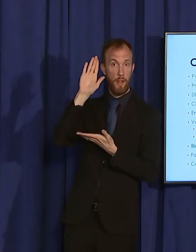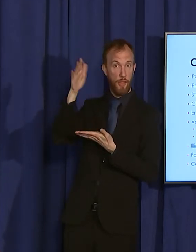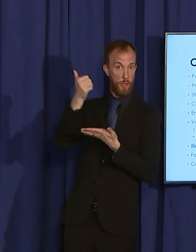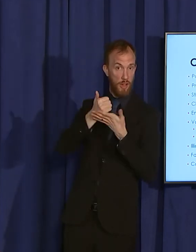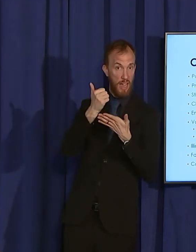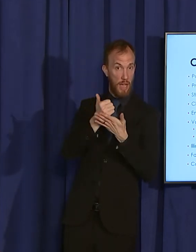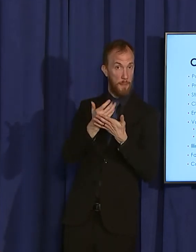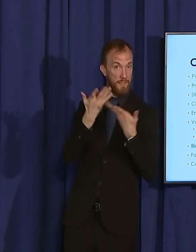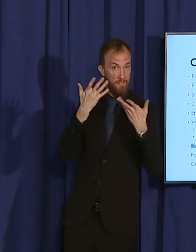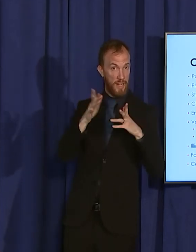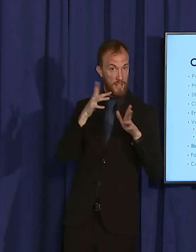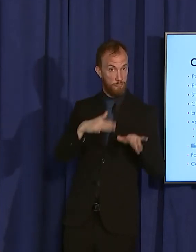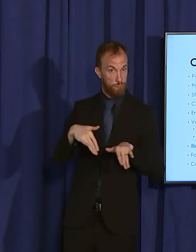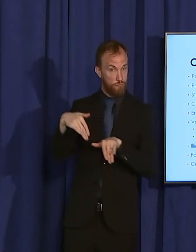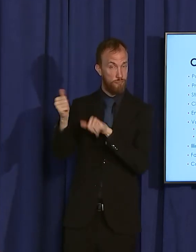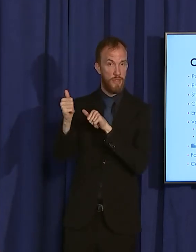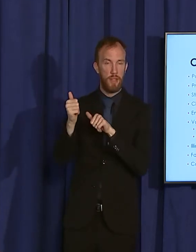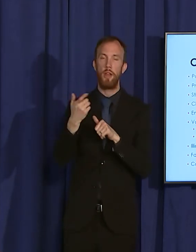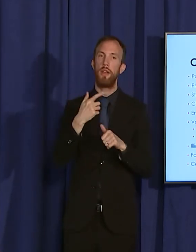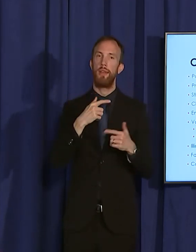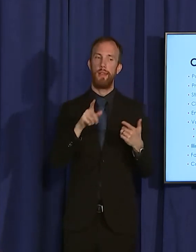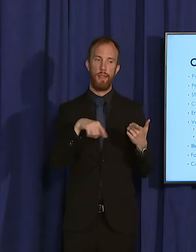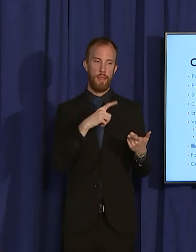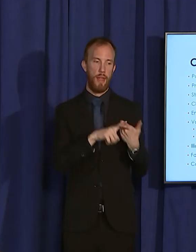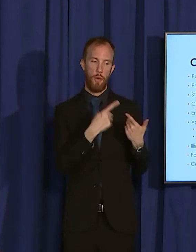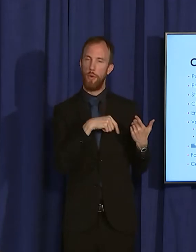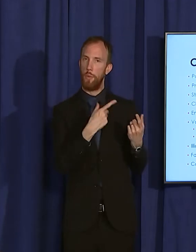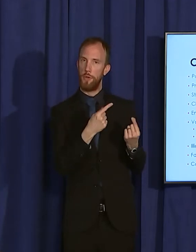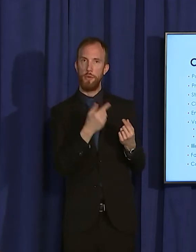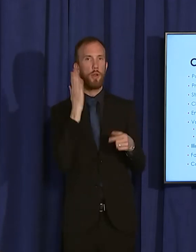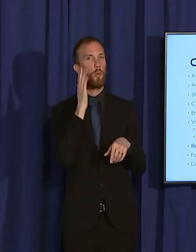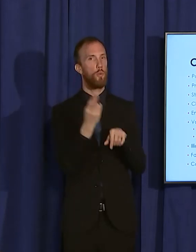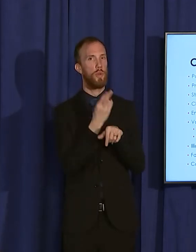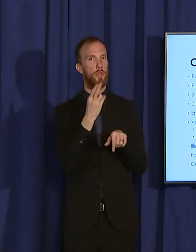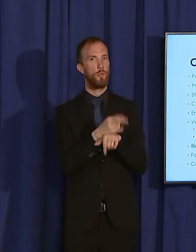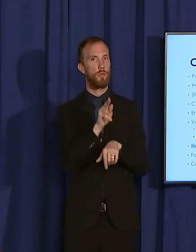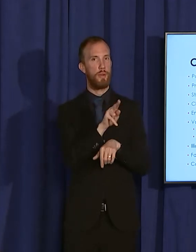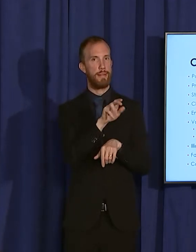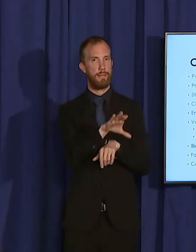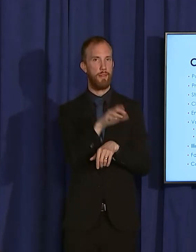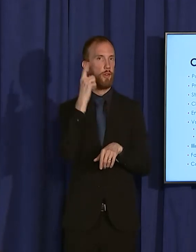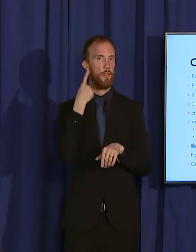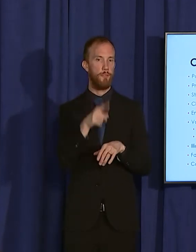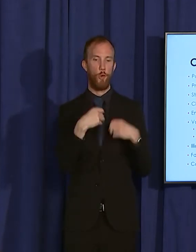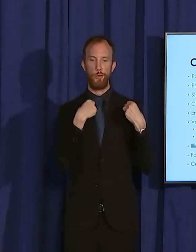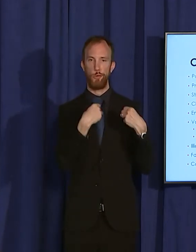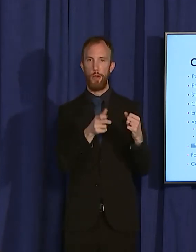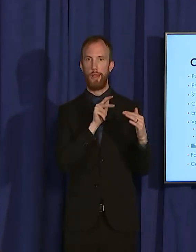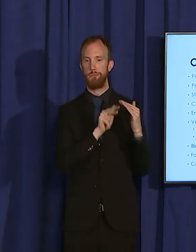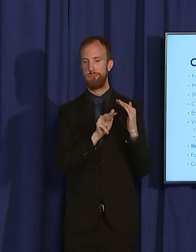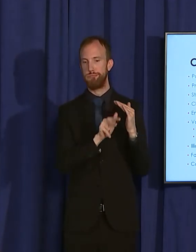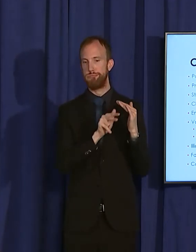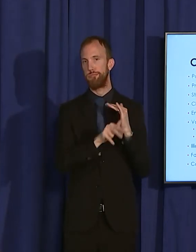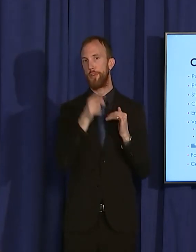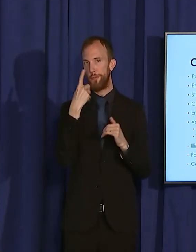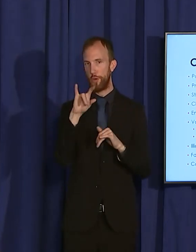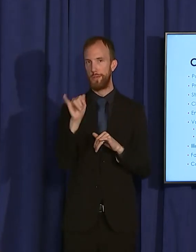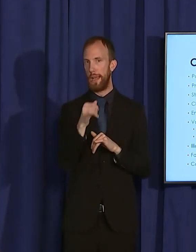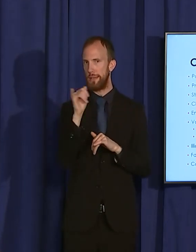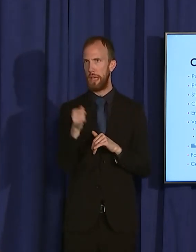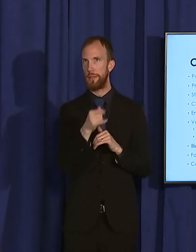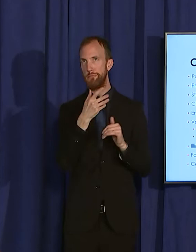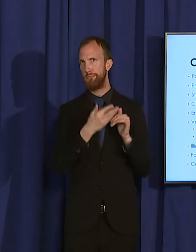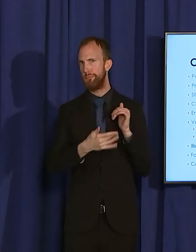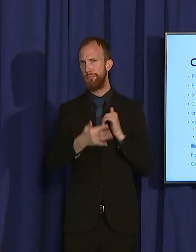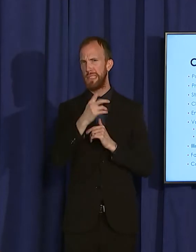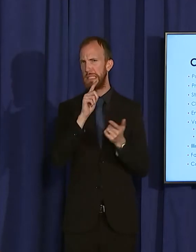continue the United Center only as a drive-in site for Johnson & Johnson, likely going all the way through June, depending a little bit on